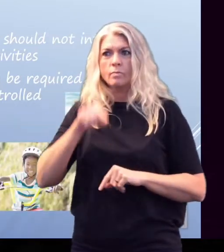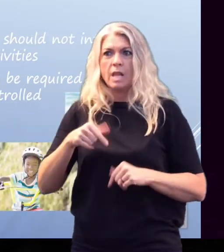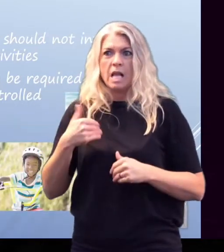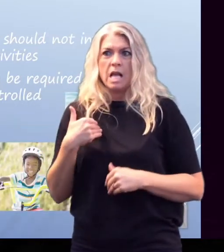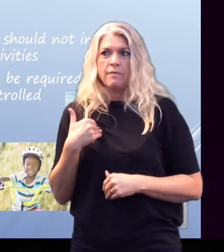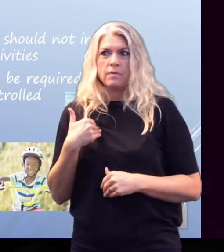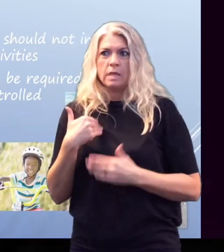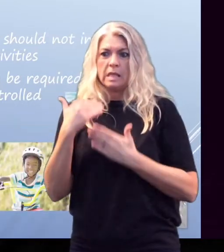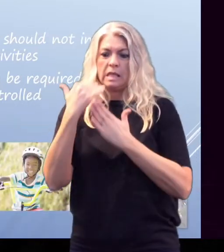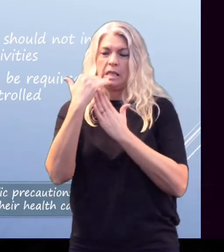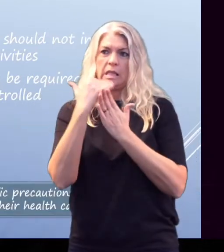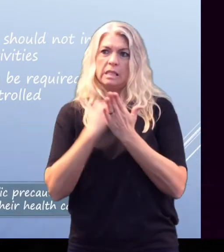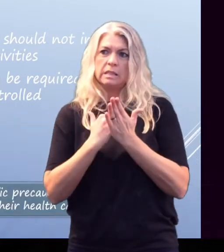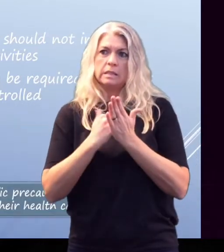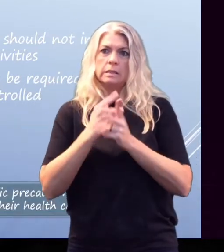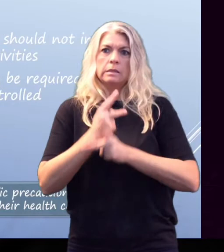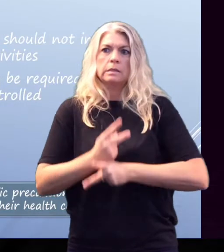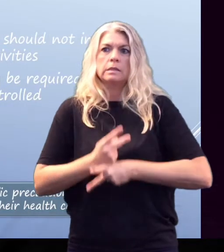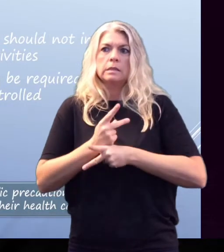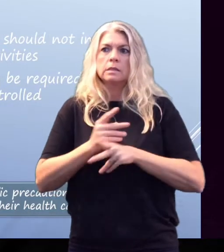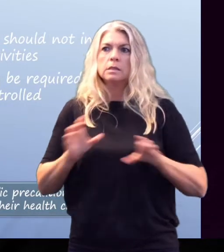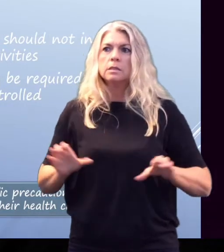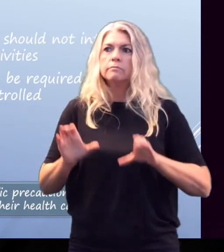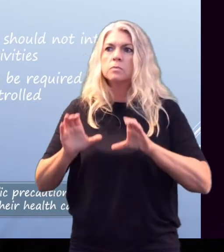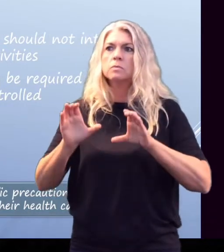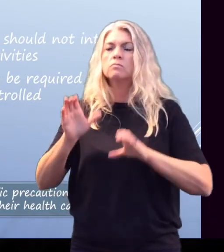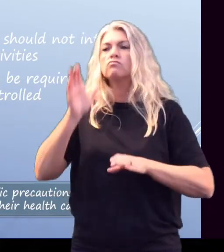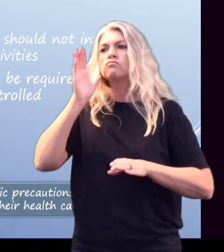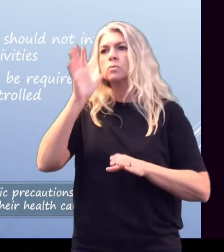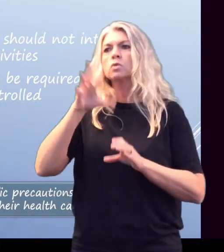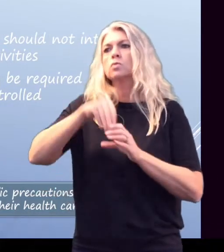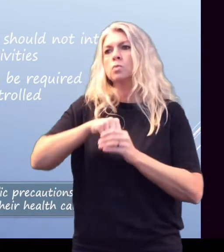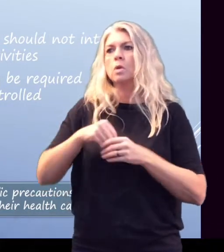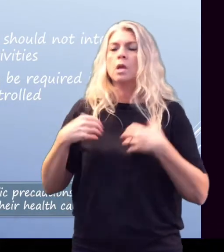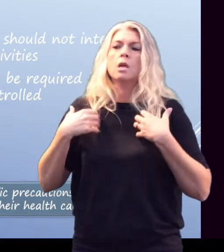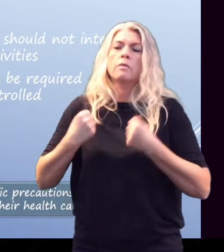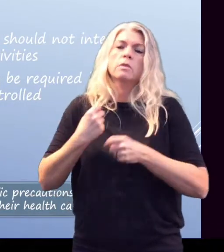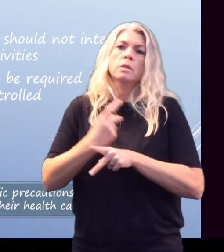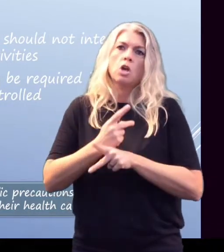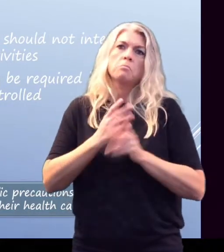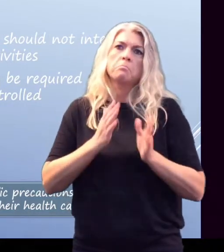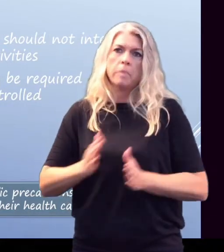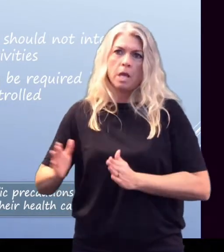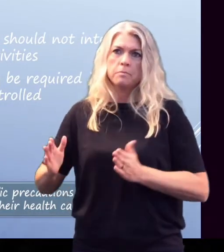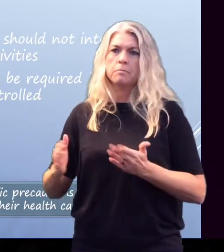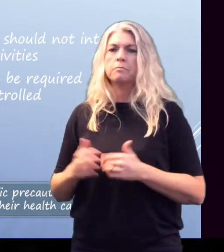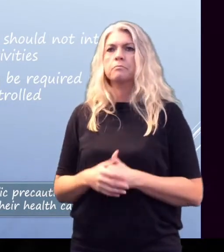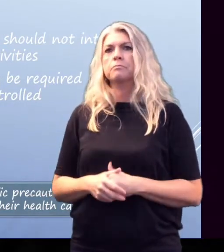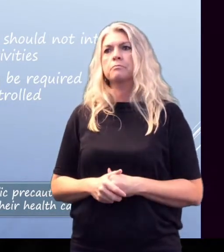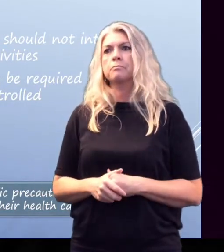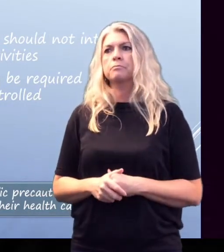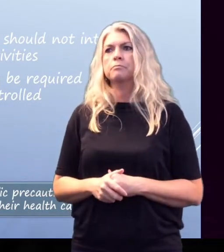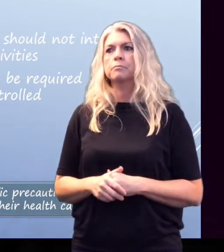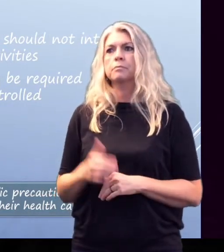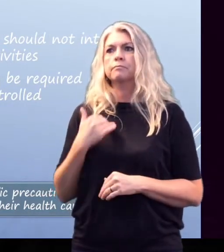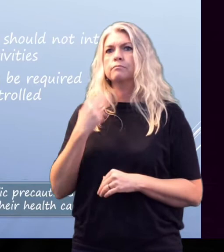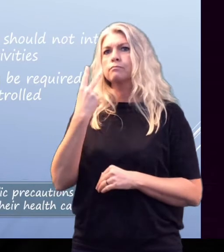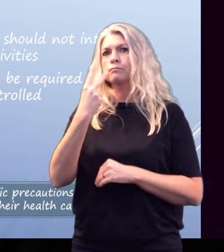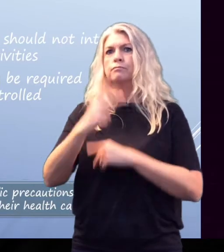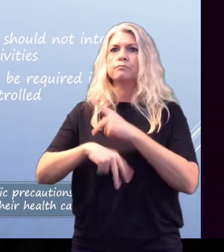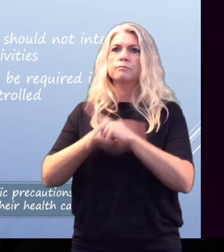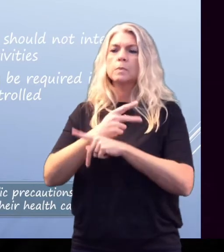climbing. If a child in your care has specific precautions, they will be included in their healthcare plan.